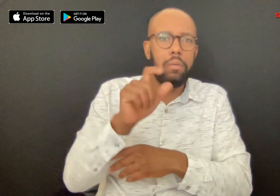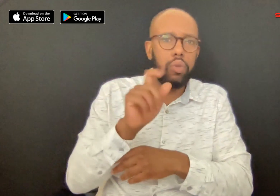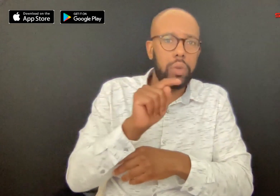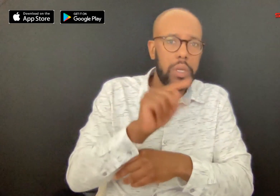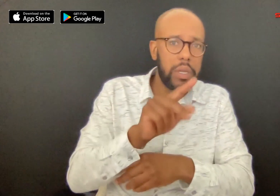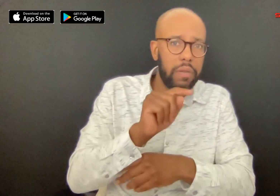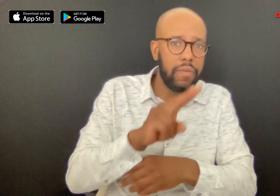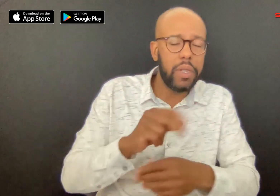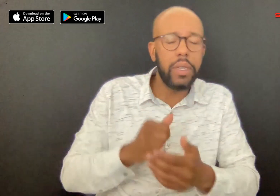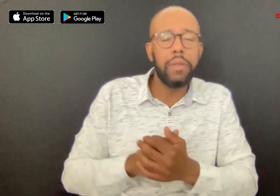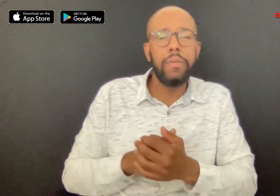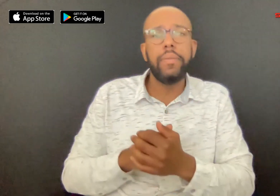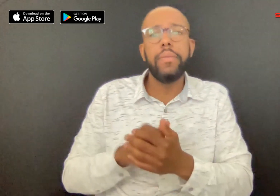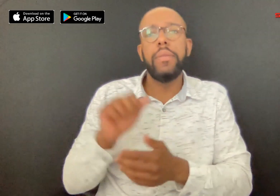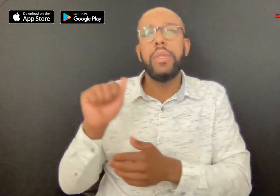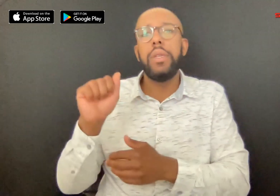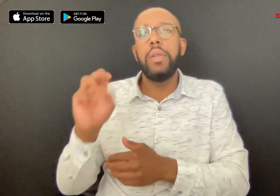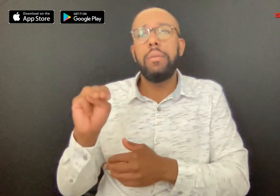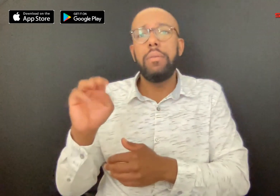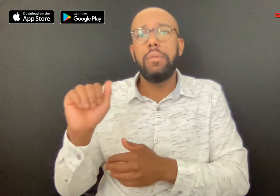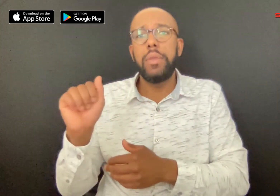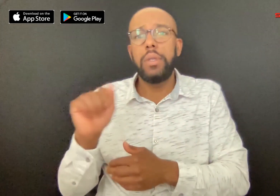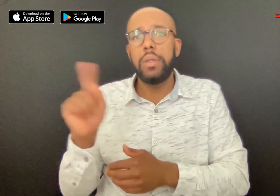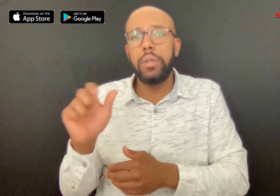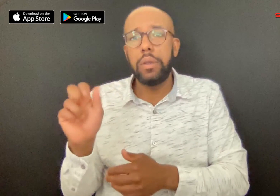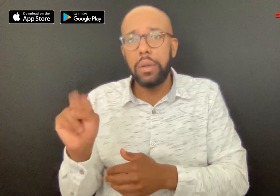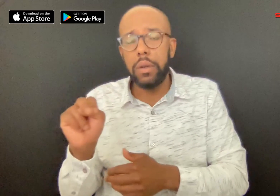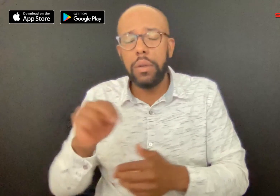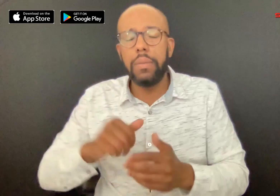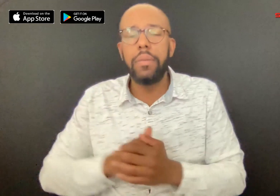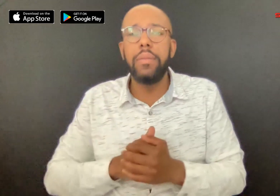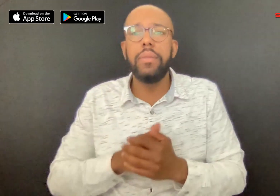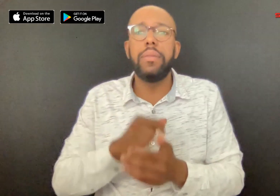amazon and roku